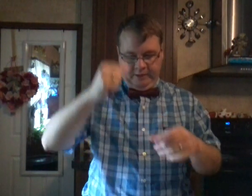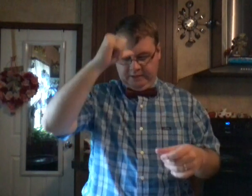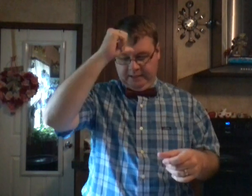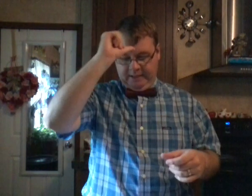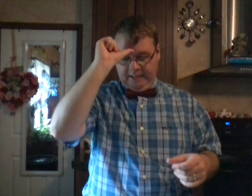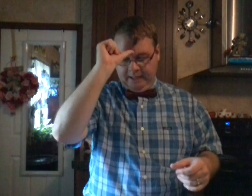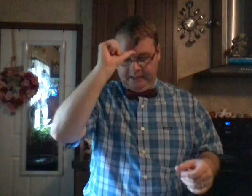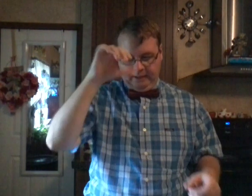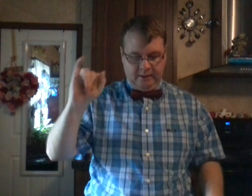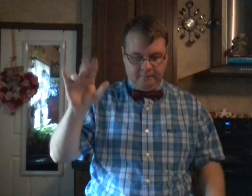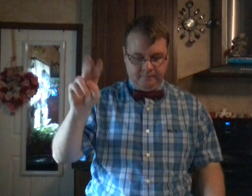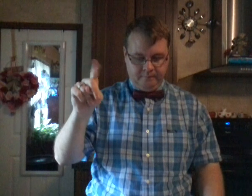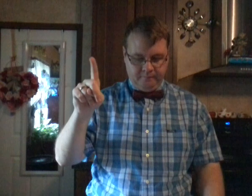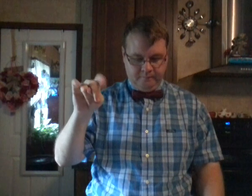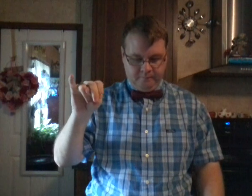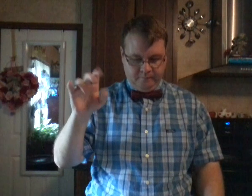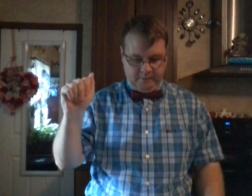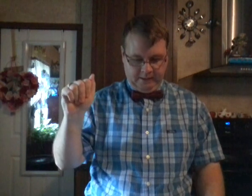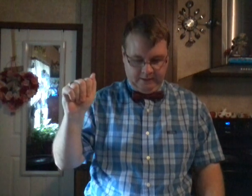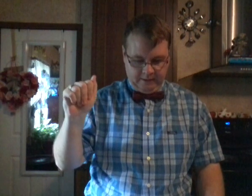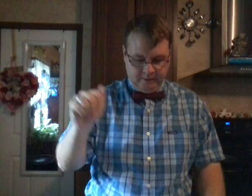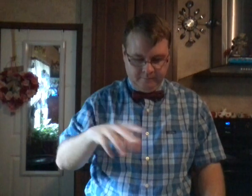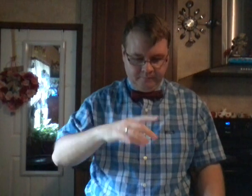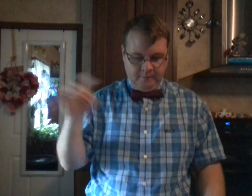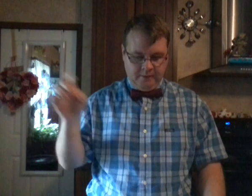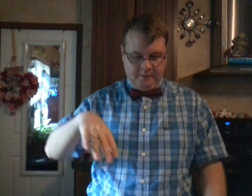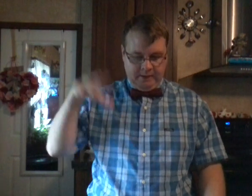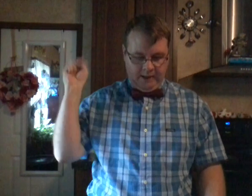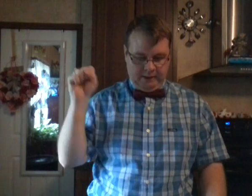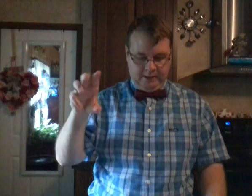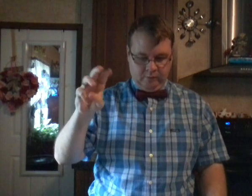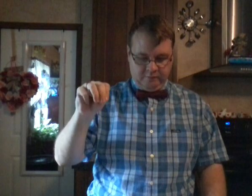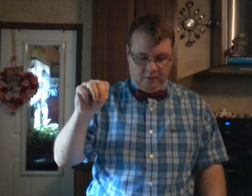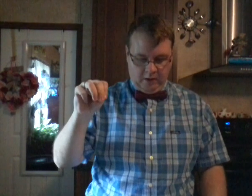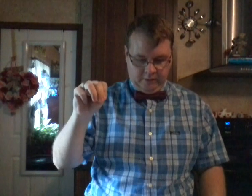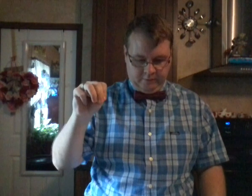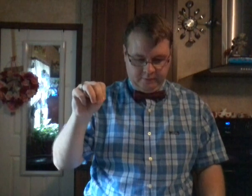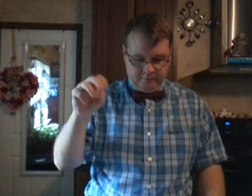preached in India, India, and he was martyred